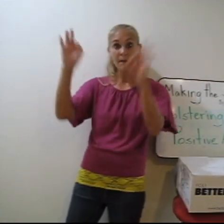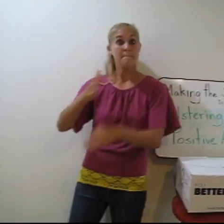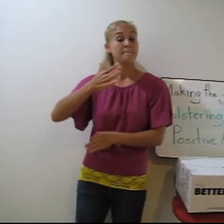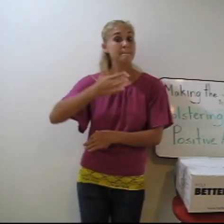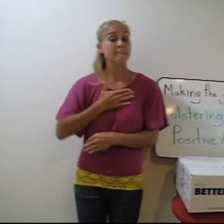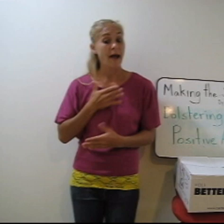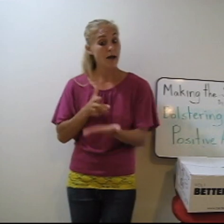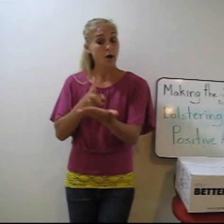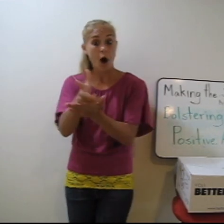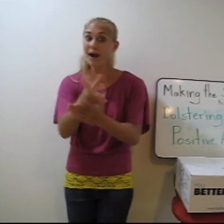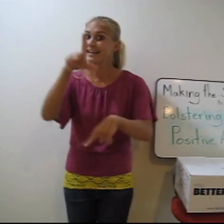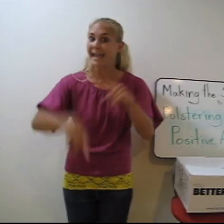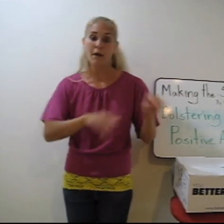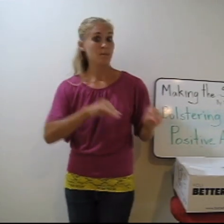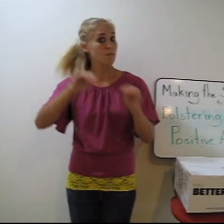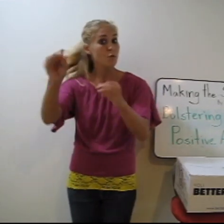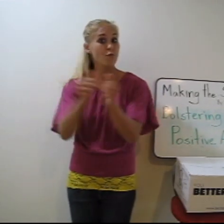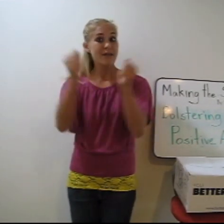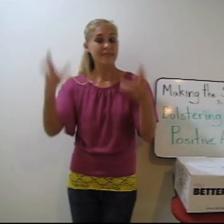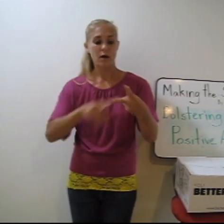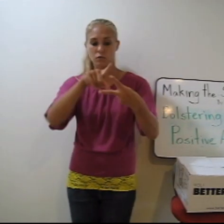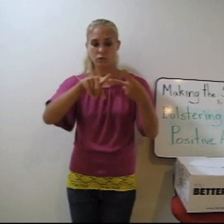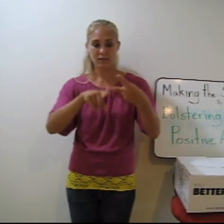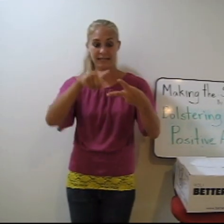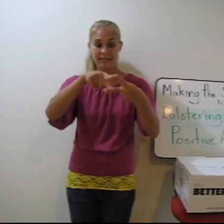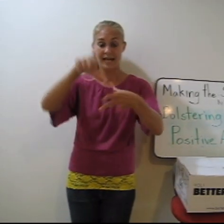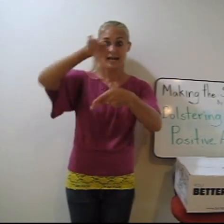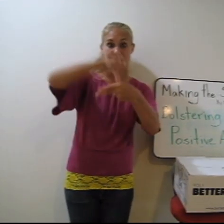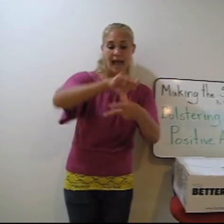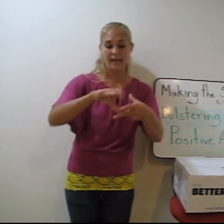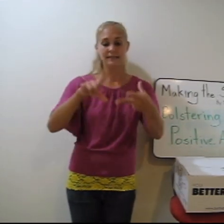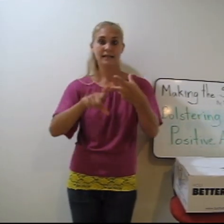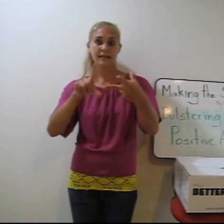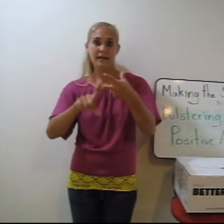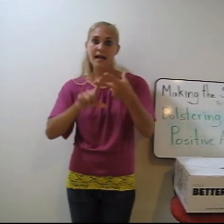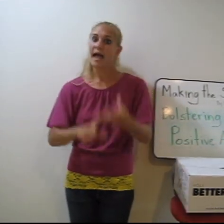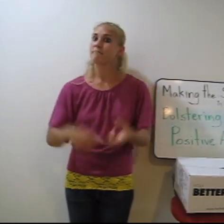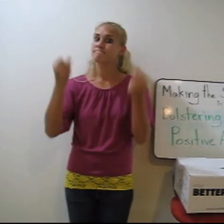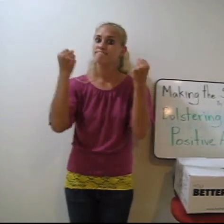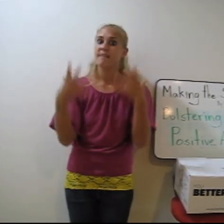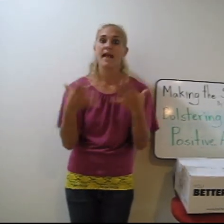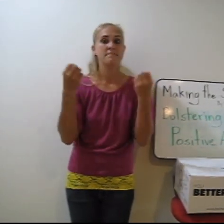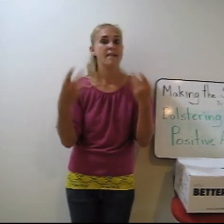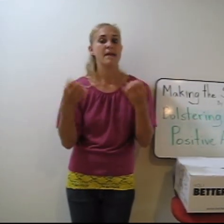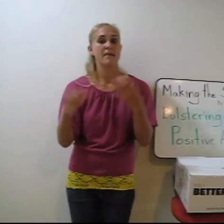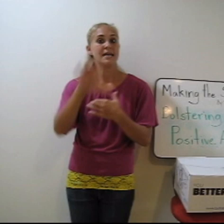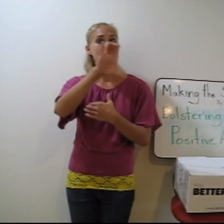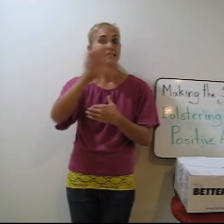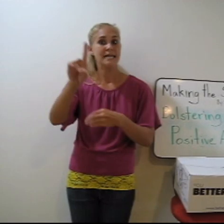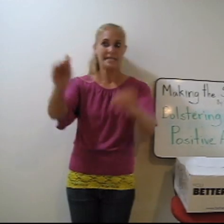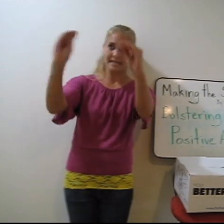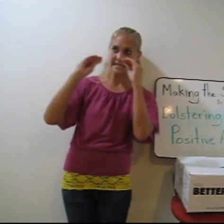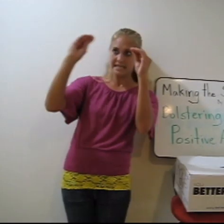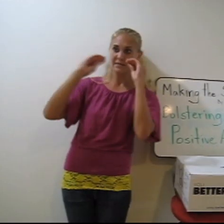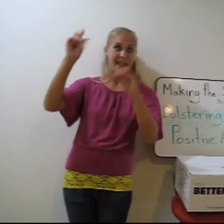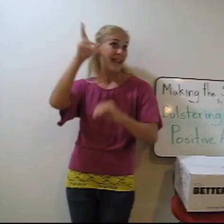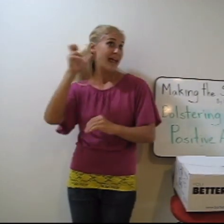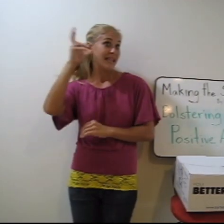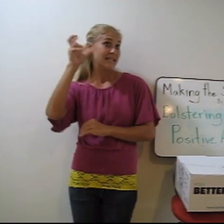move without two things: gasoline and an ever-present library of instructional CDs that I listen to as I drive